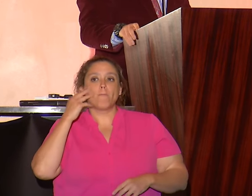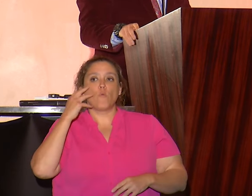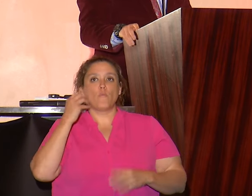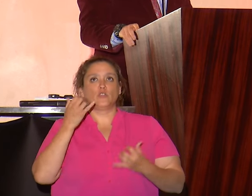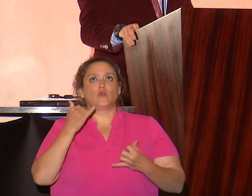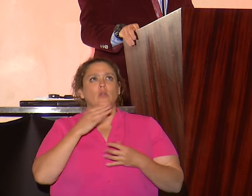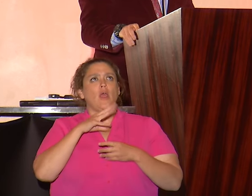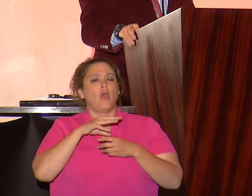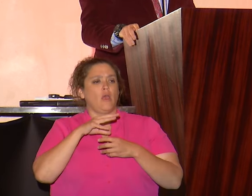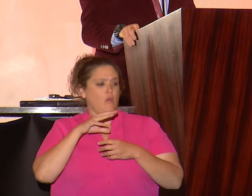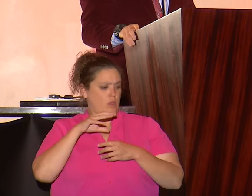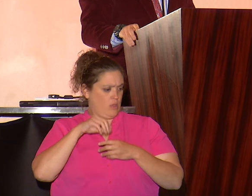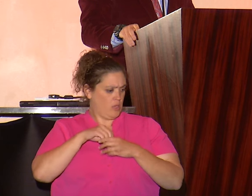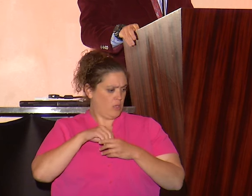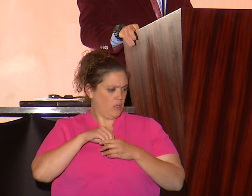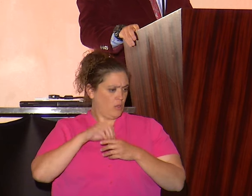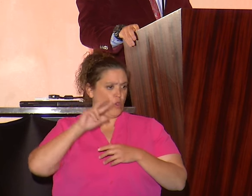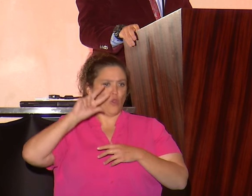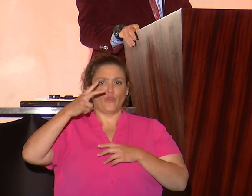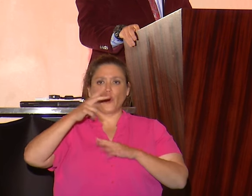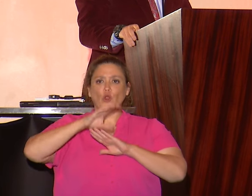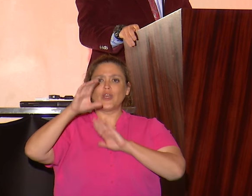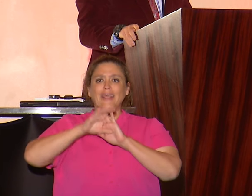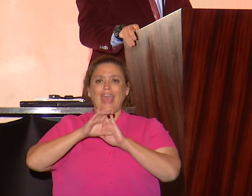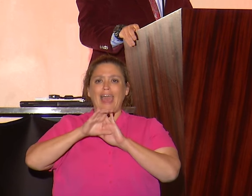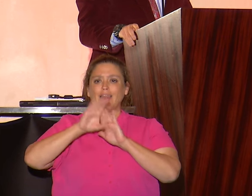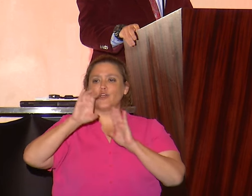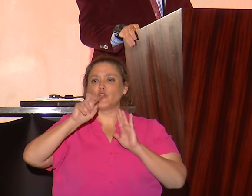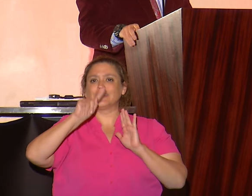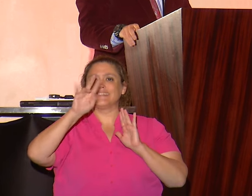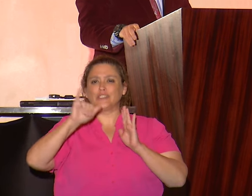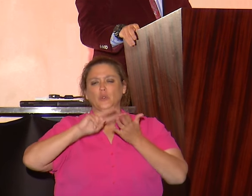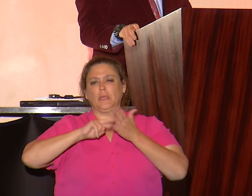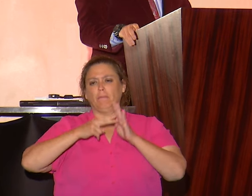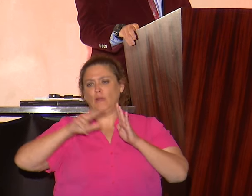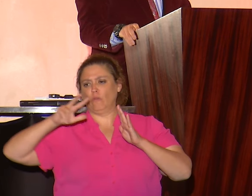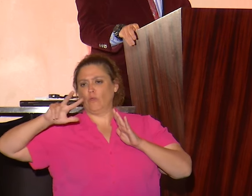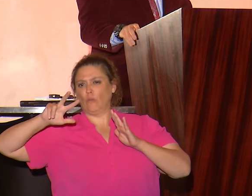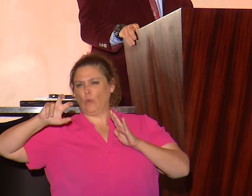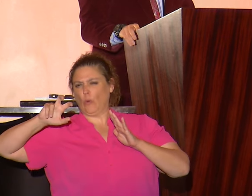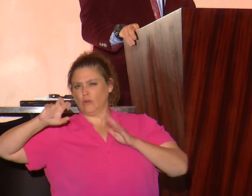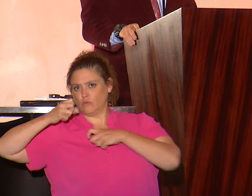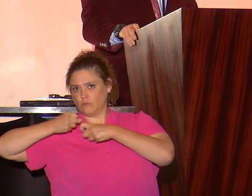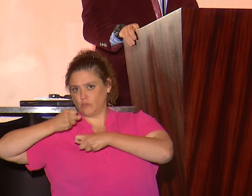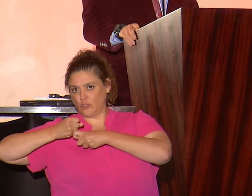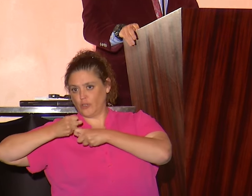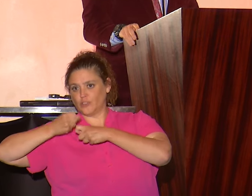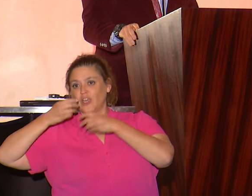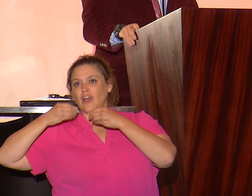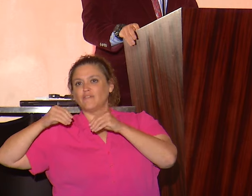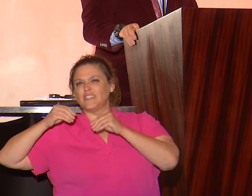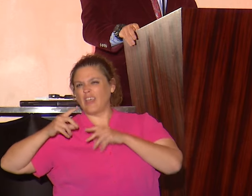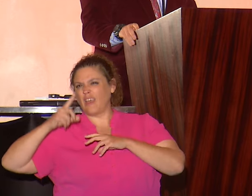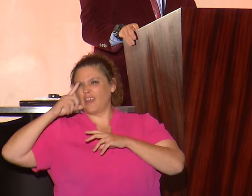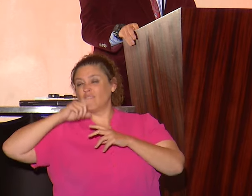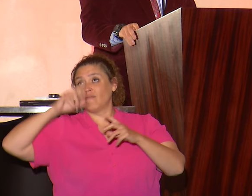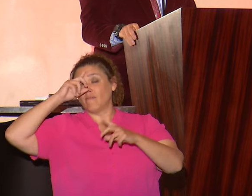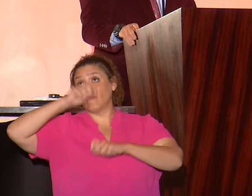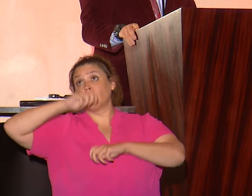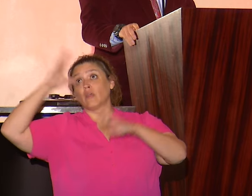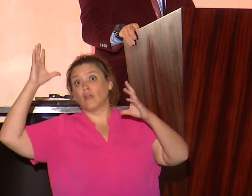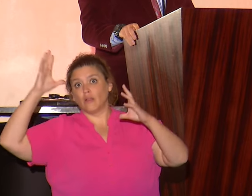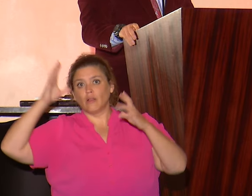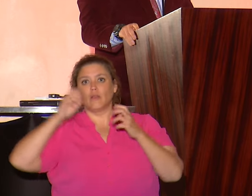their third calendar century of selling fantasy. With good atheist outreach